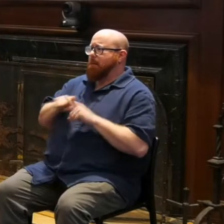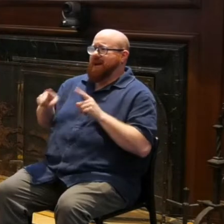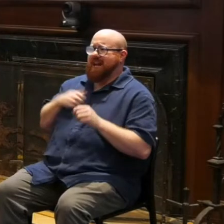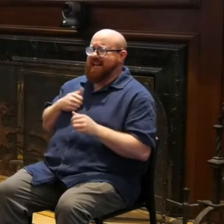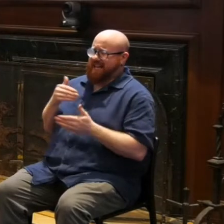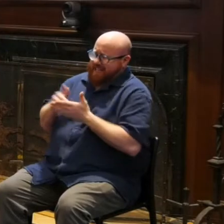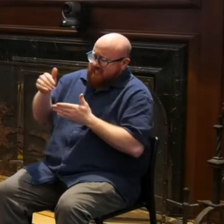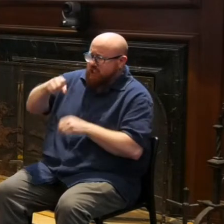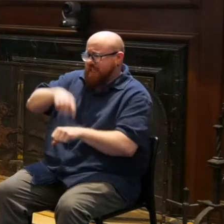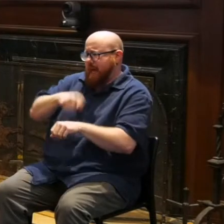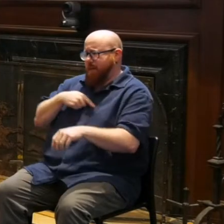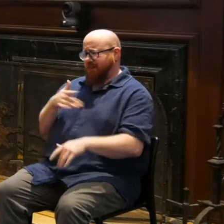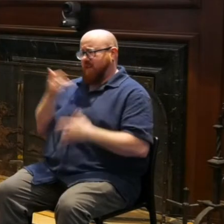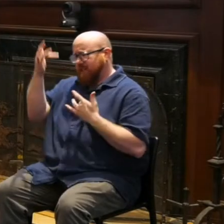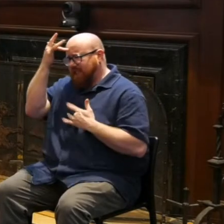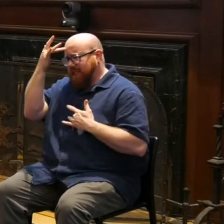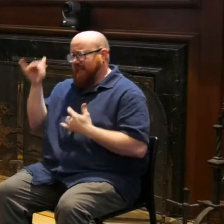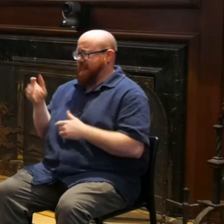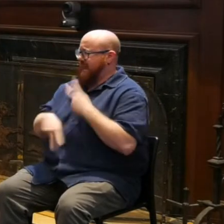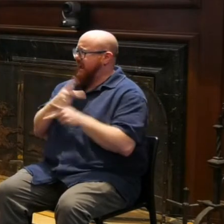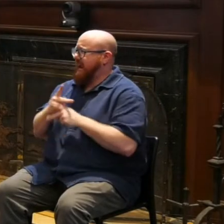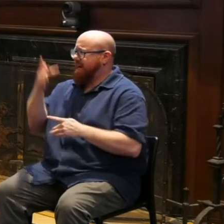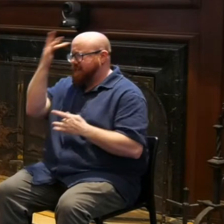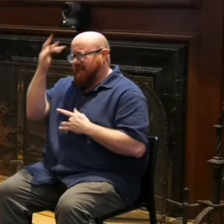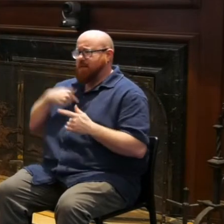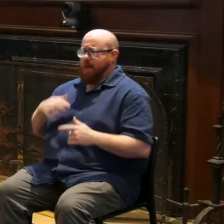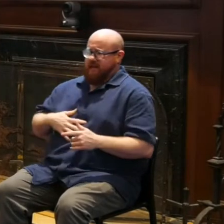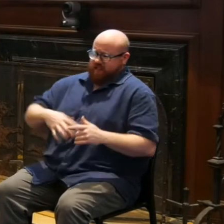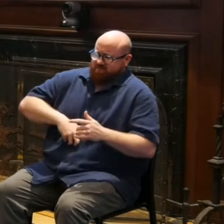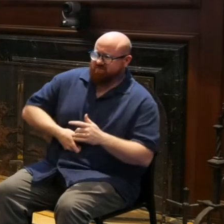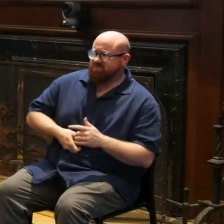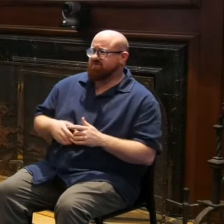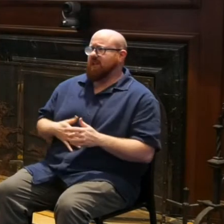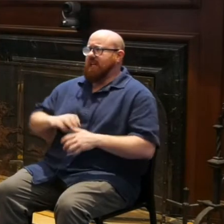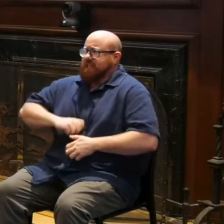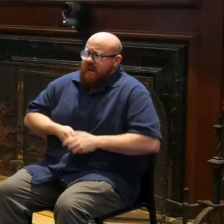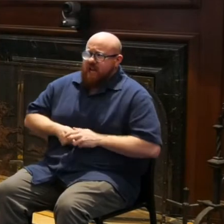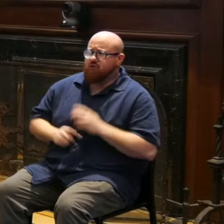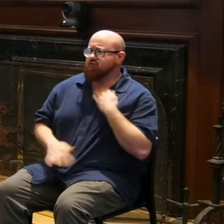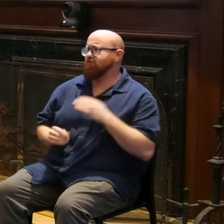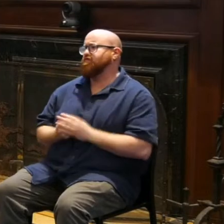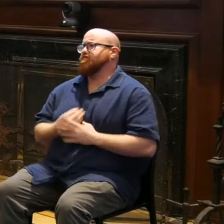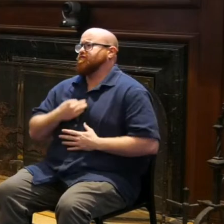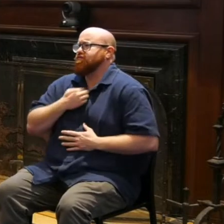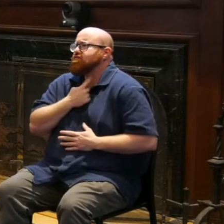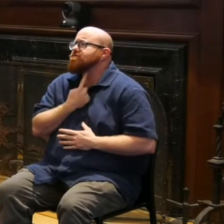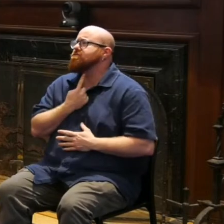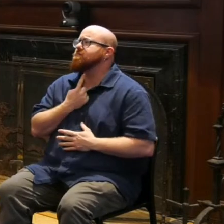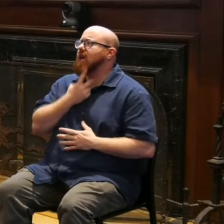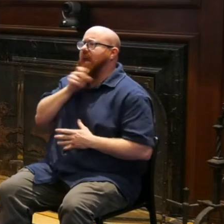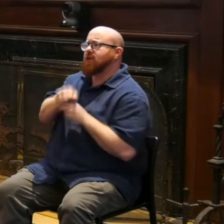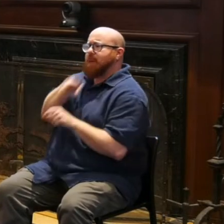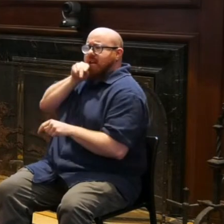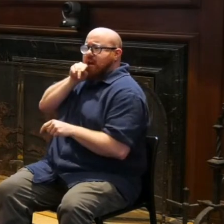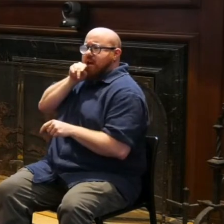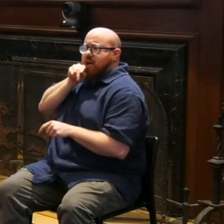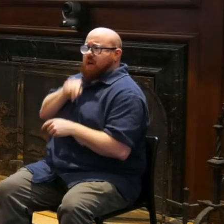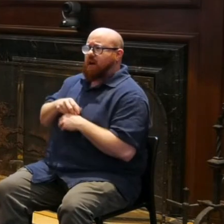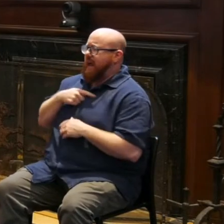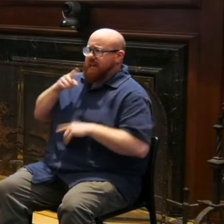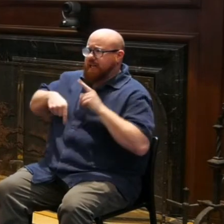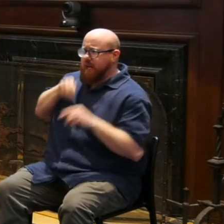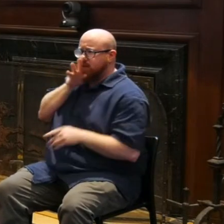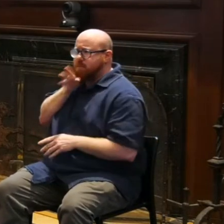feel sick. The type of sick that has my stomach twisted in knots. Knots rising up my throat, catching my tongue, tongue-tied. Can't